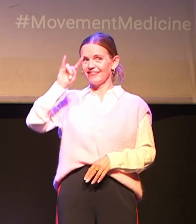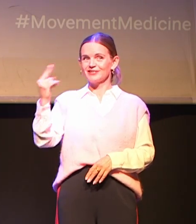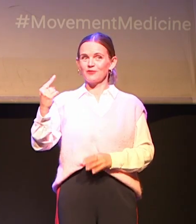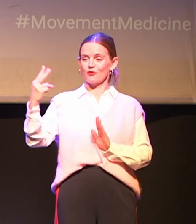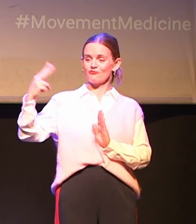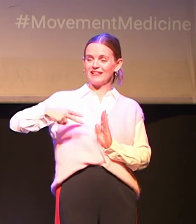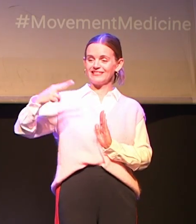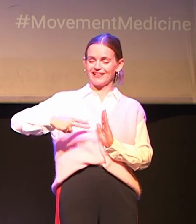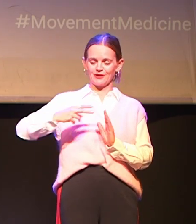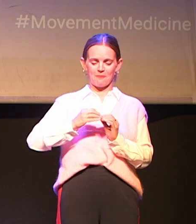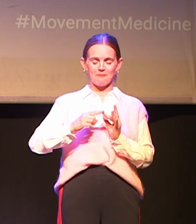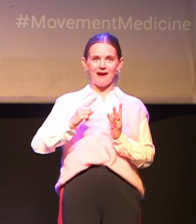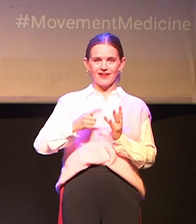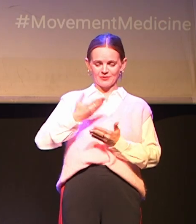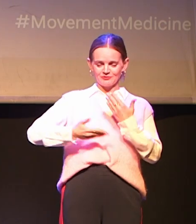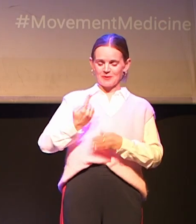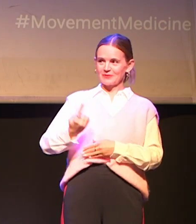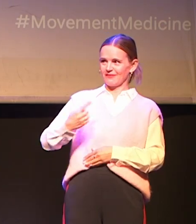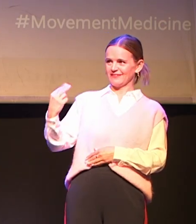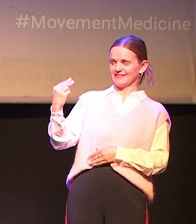bio over and over again forever.